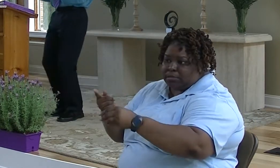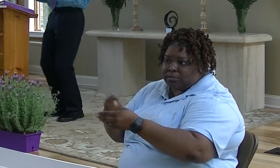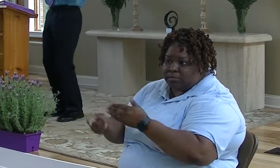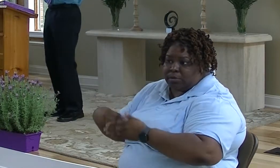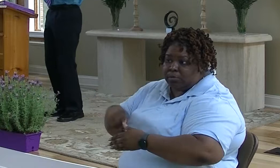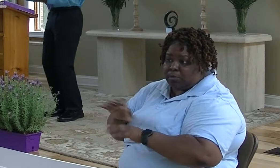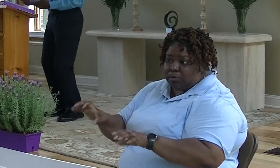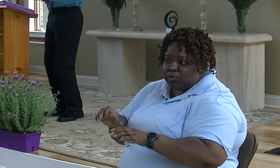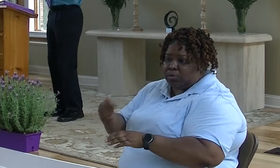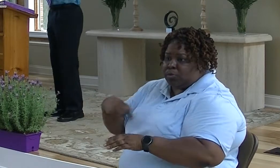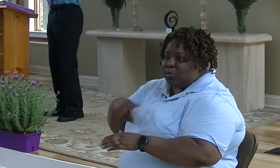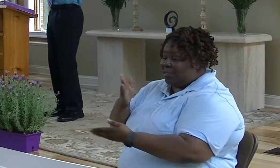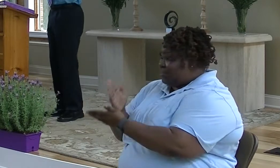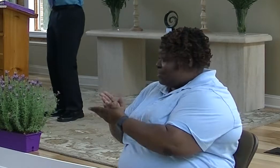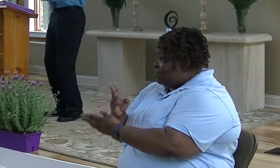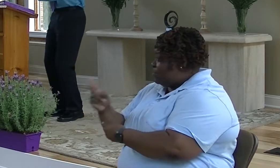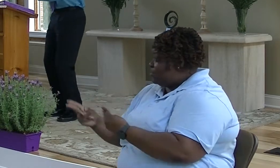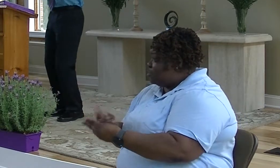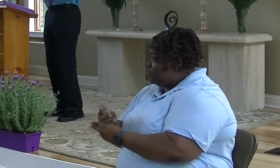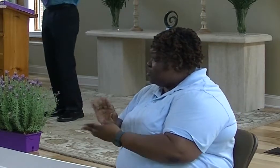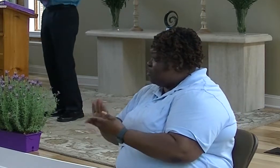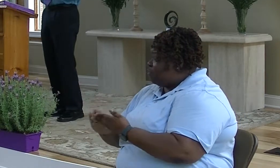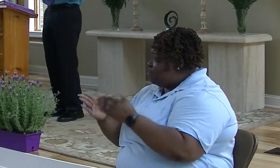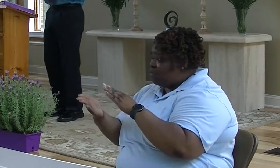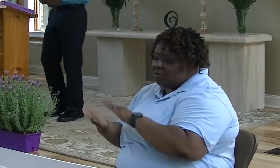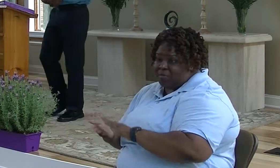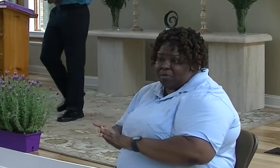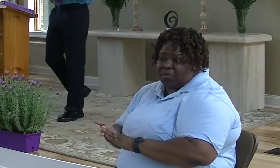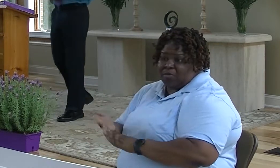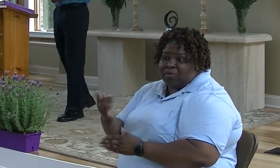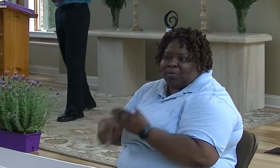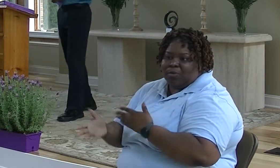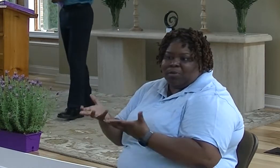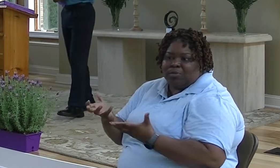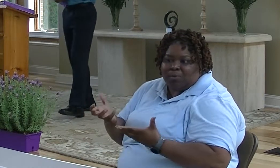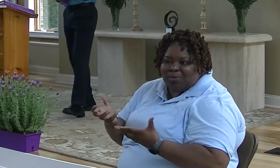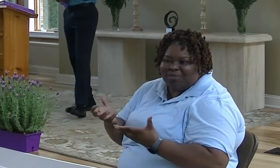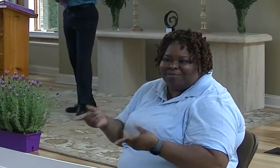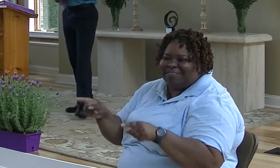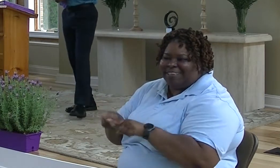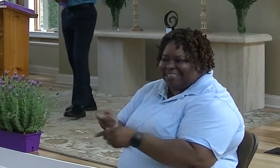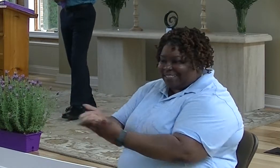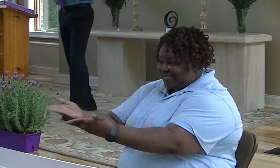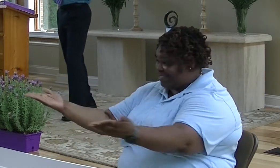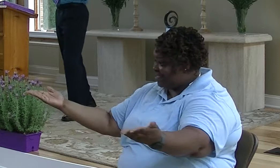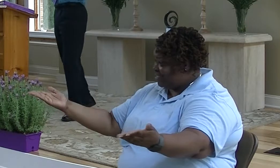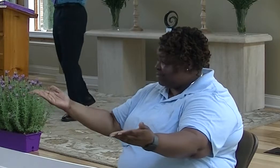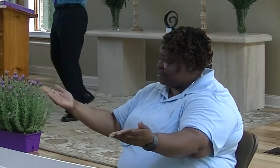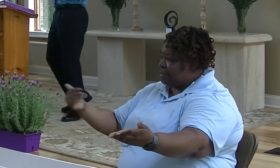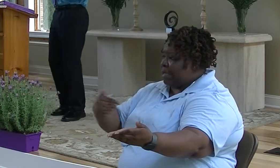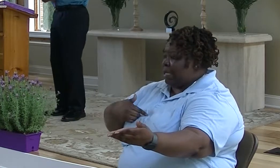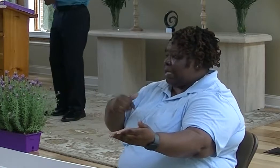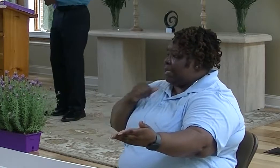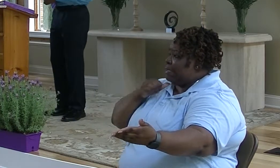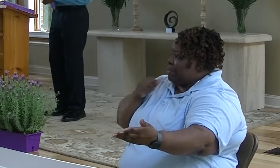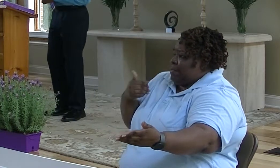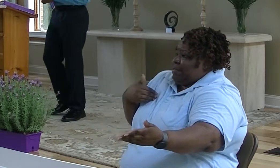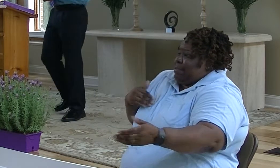We are stopping the universe from being what it wants to be as you. I don't have enough